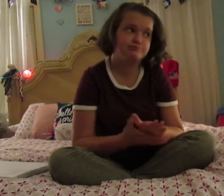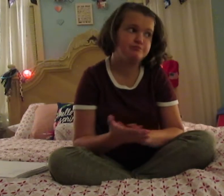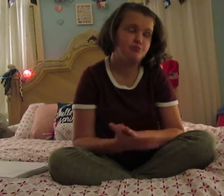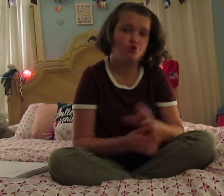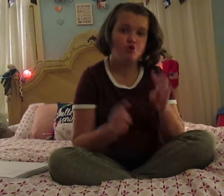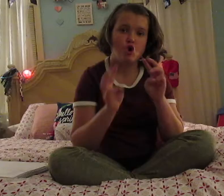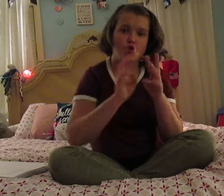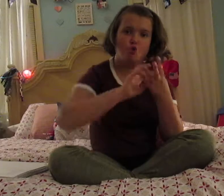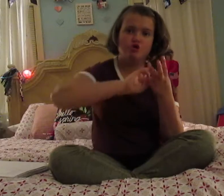word